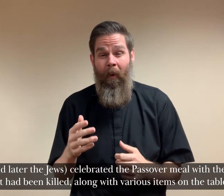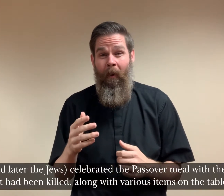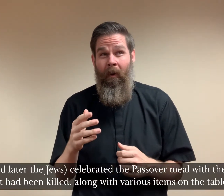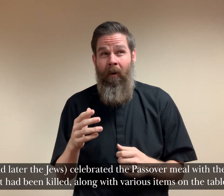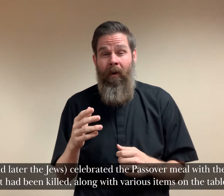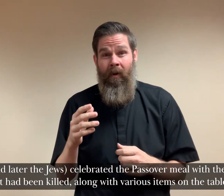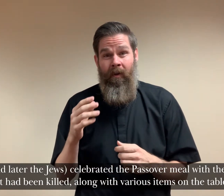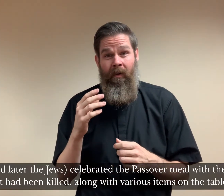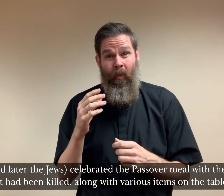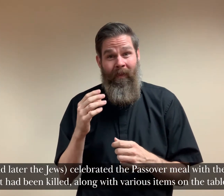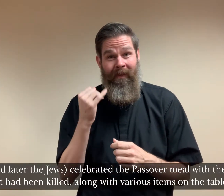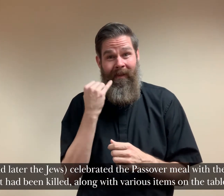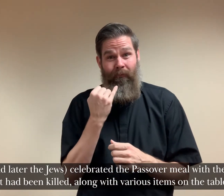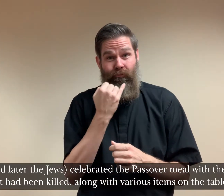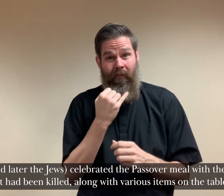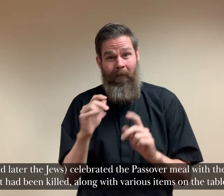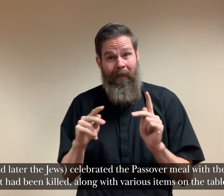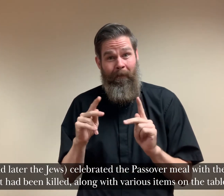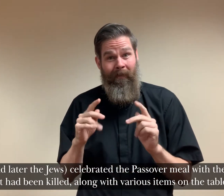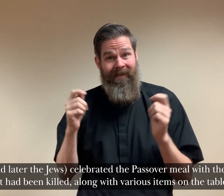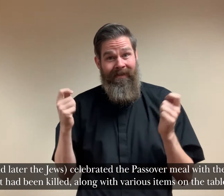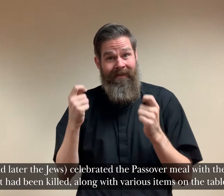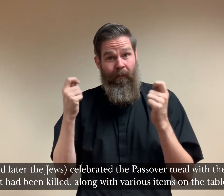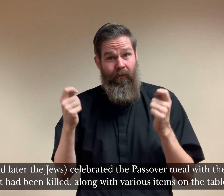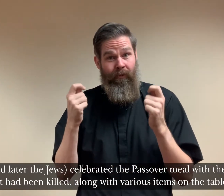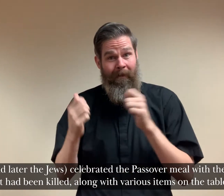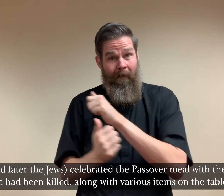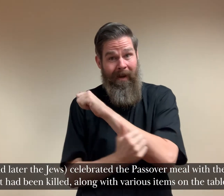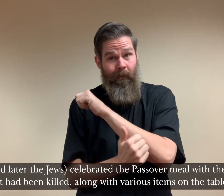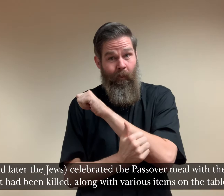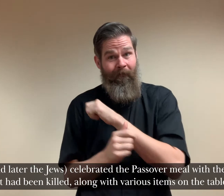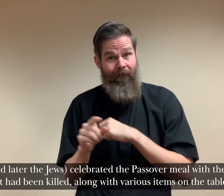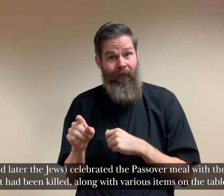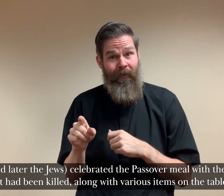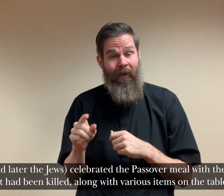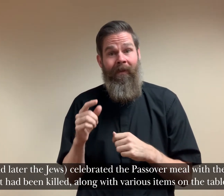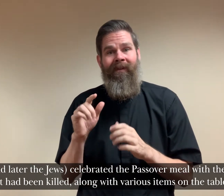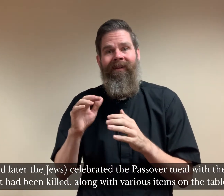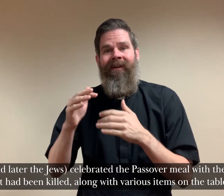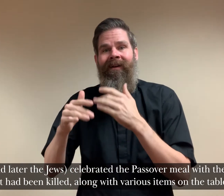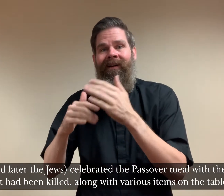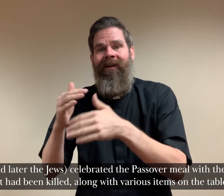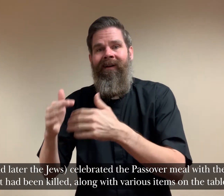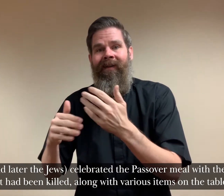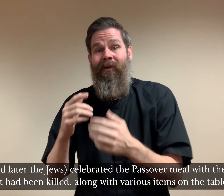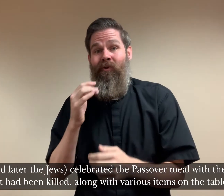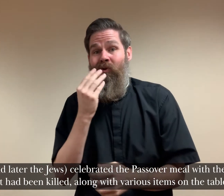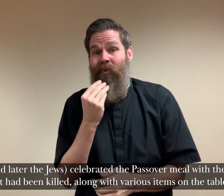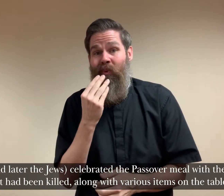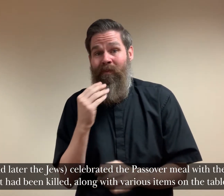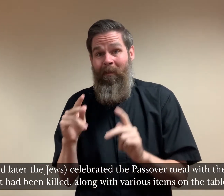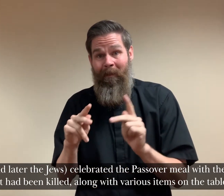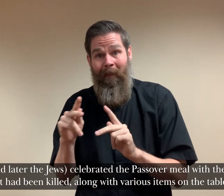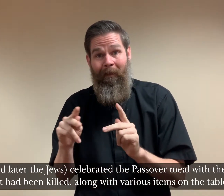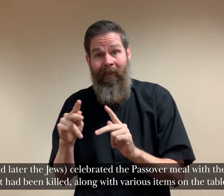The Israelites, and later the Jews, celebrated the Passover meal with the Paschal lamb that had been